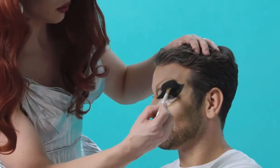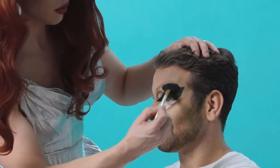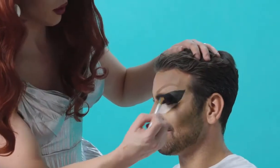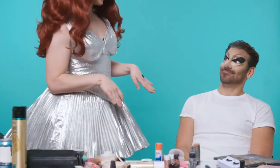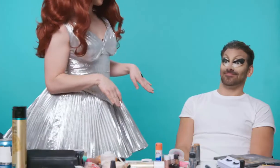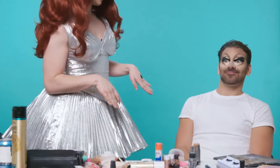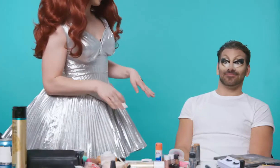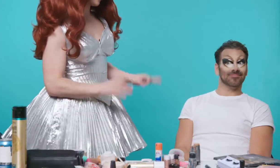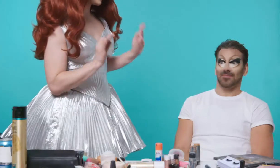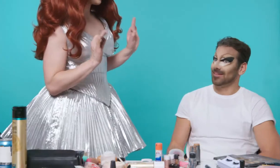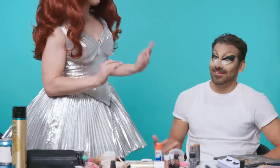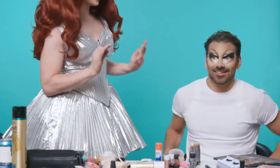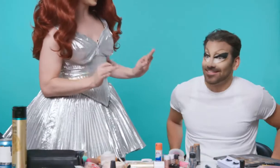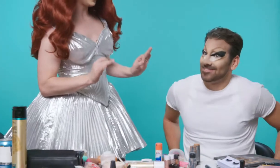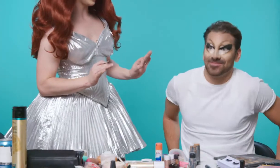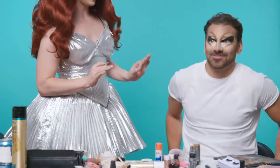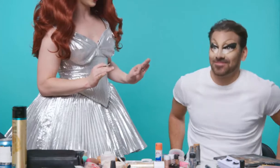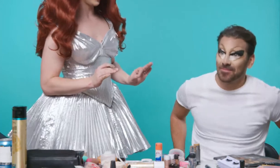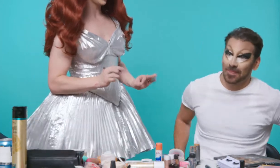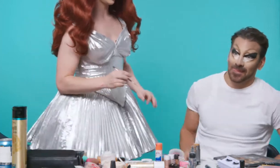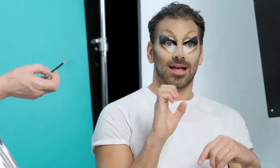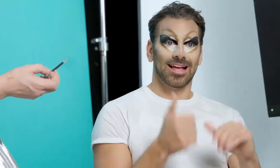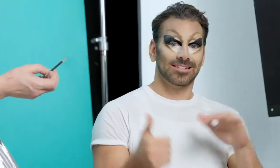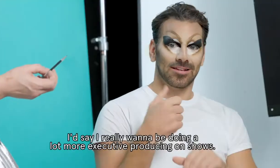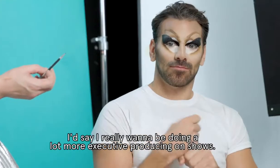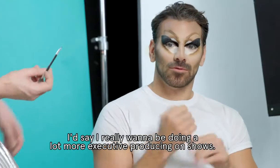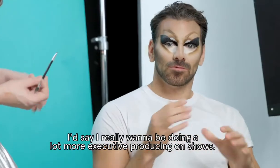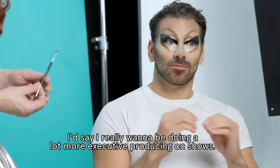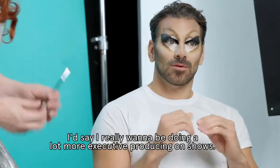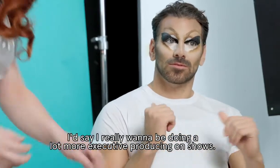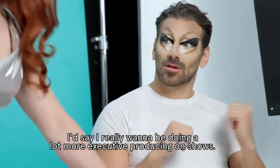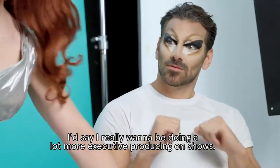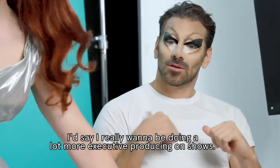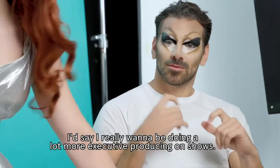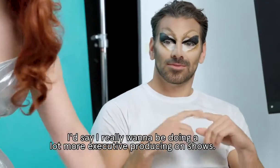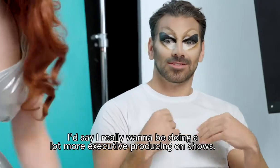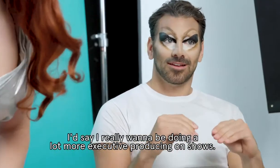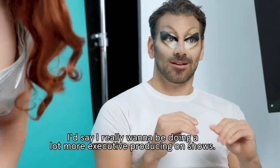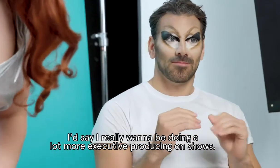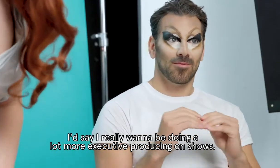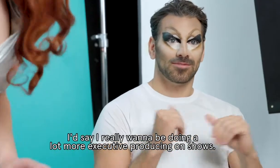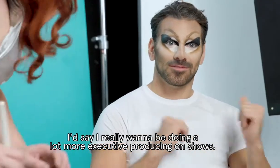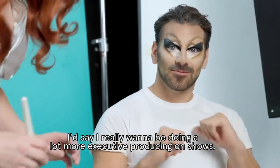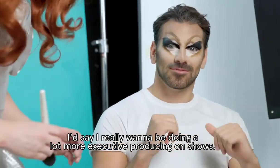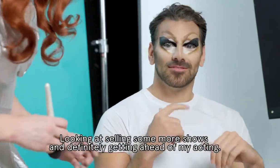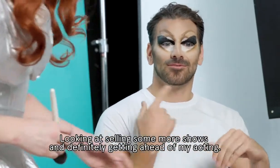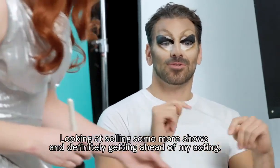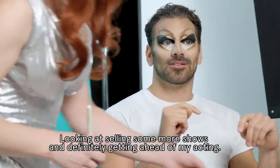Okay, now that it's 2020, what is your biggest New Year's resolution? I say I really want to be doing a lot more executive producing on shows, looking at selling